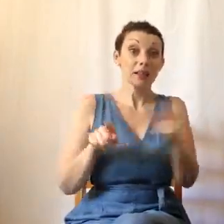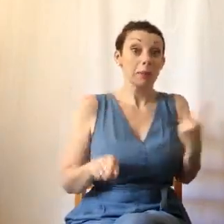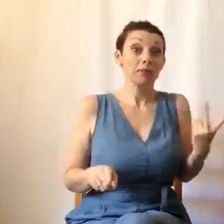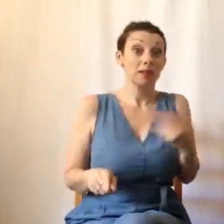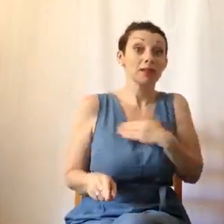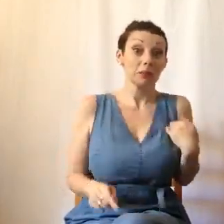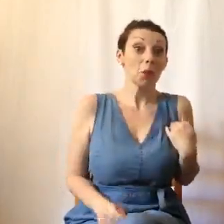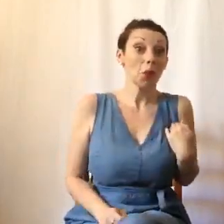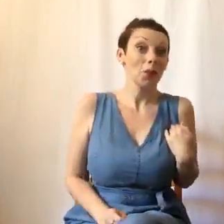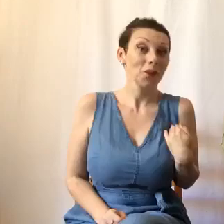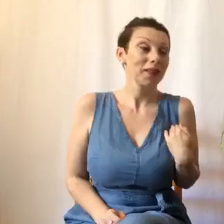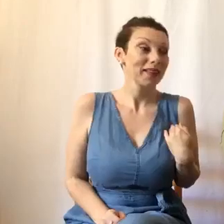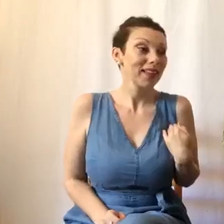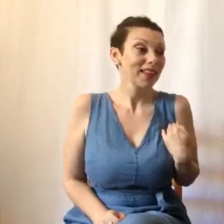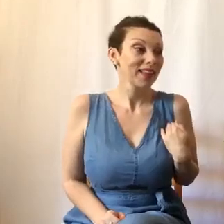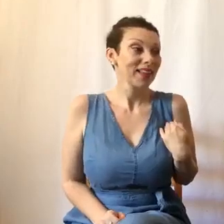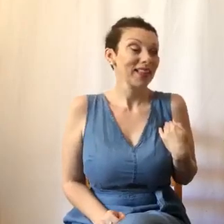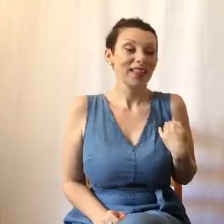is, reading